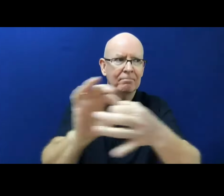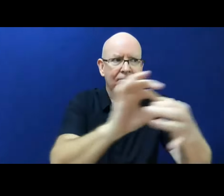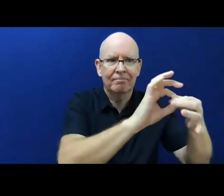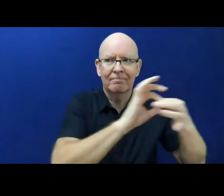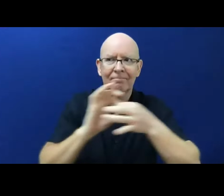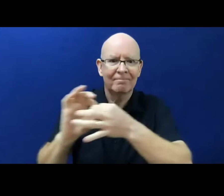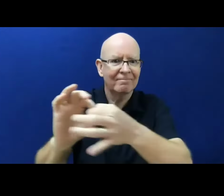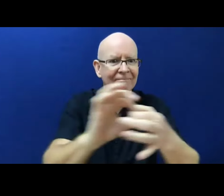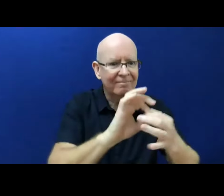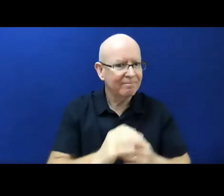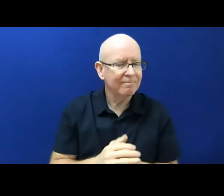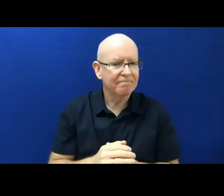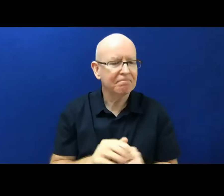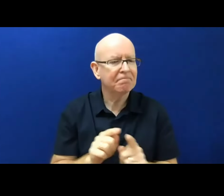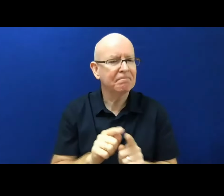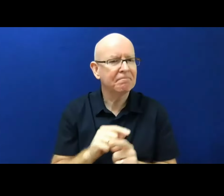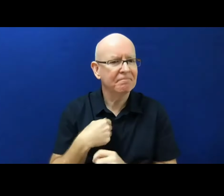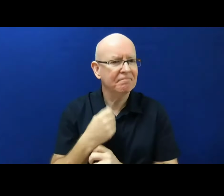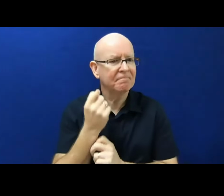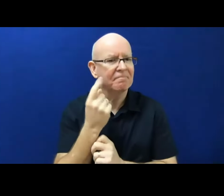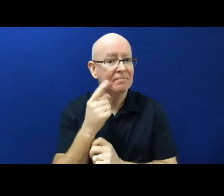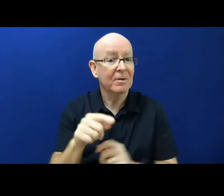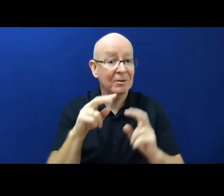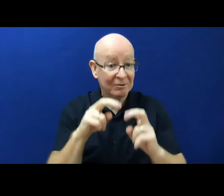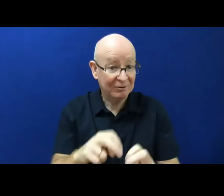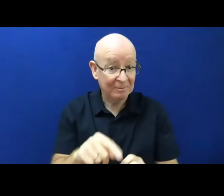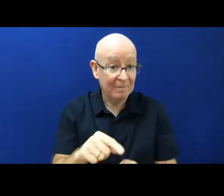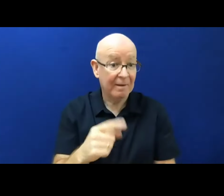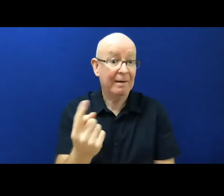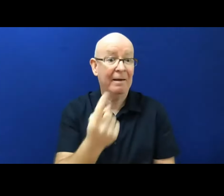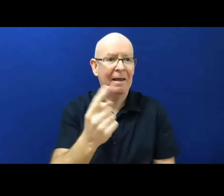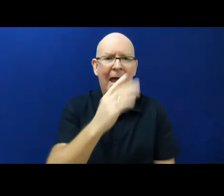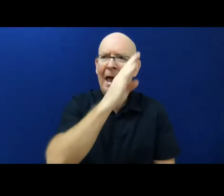non-governmental organizations, by disabled people's organizations. And so there are